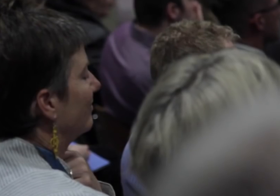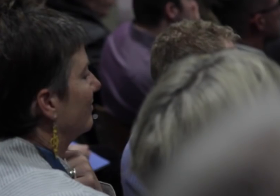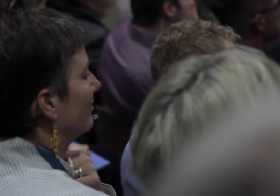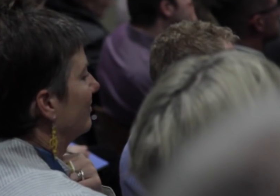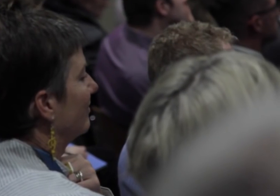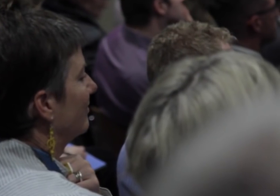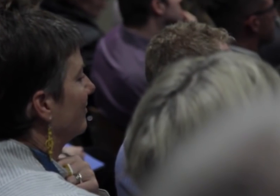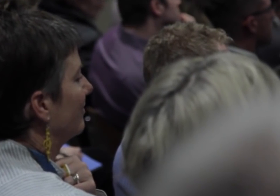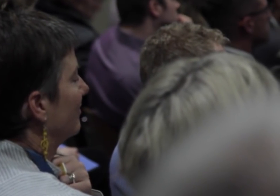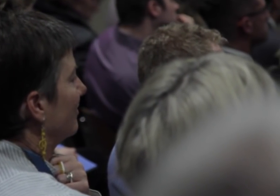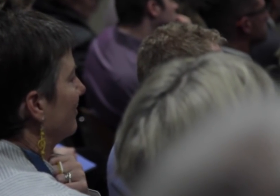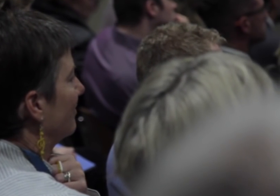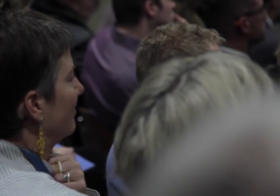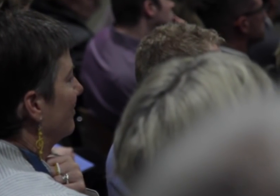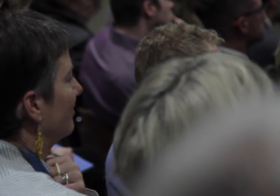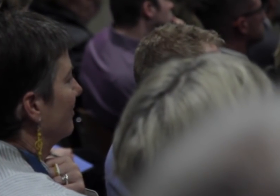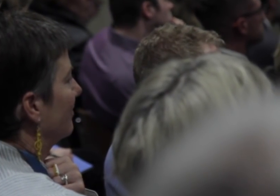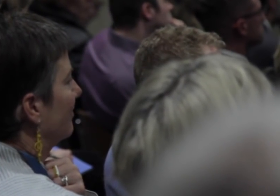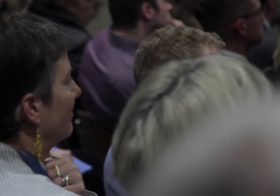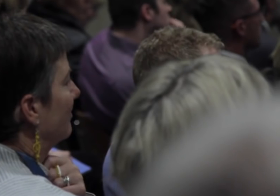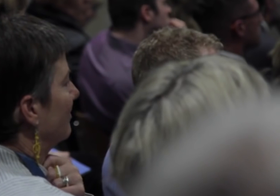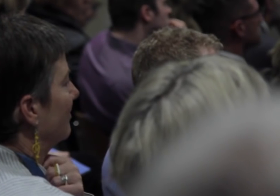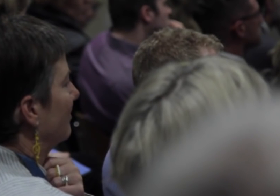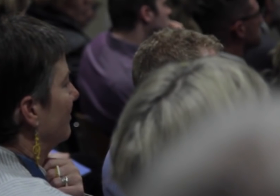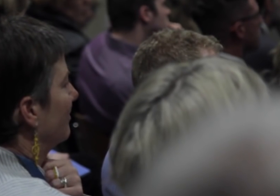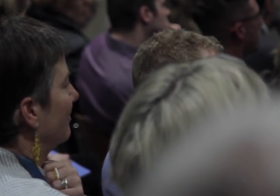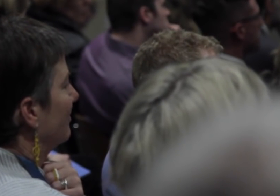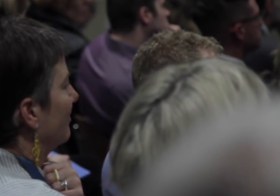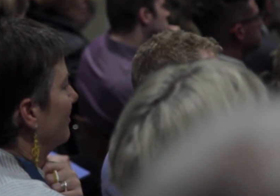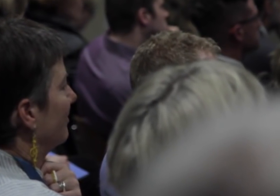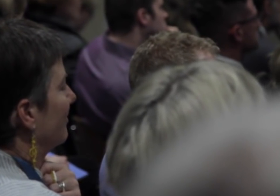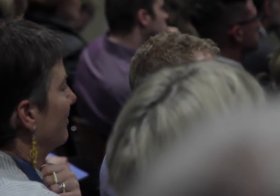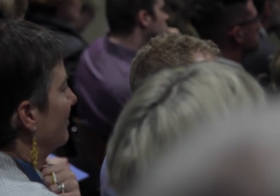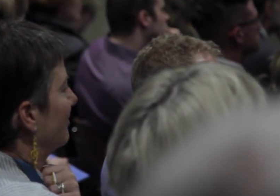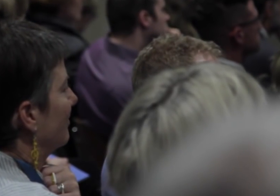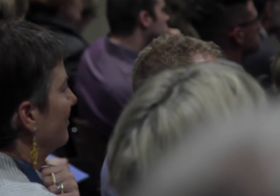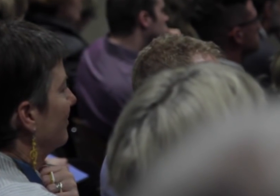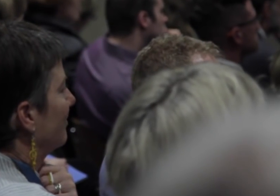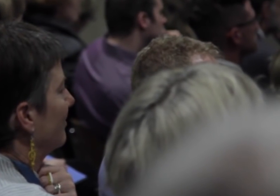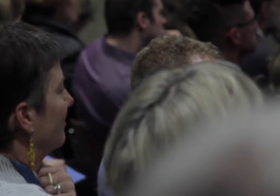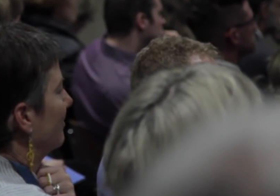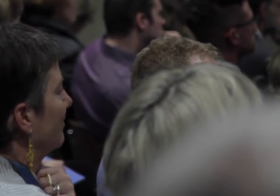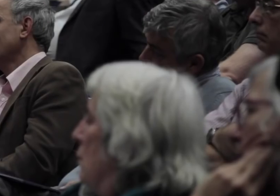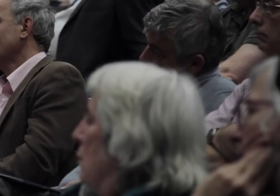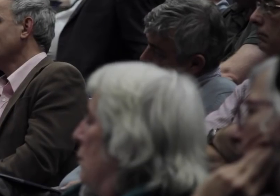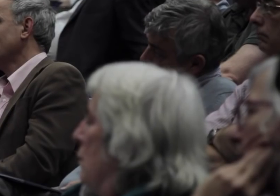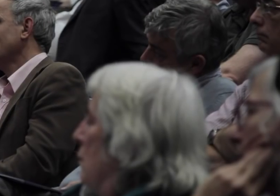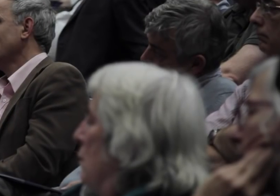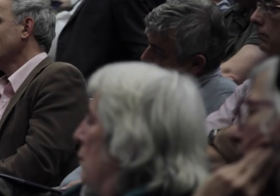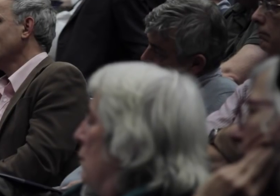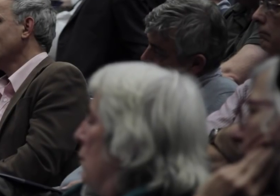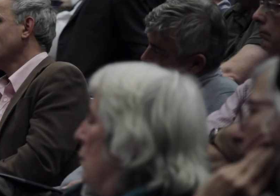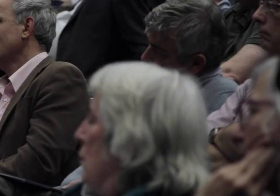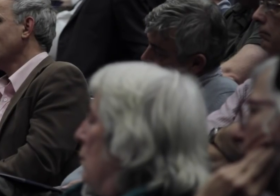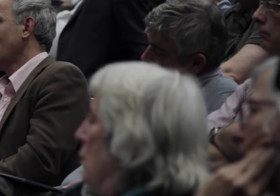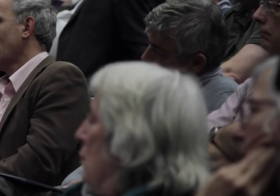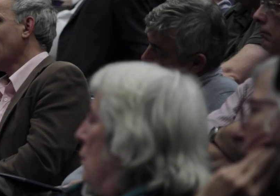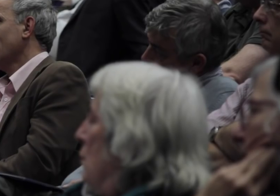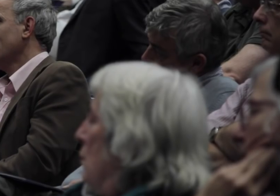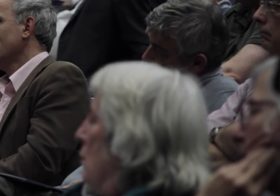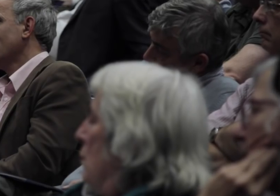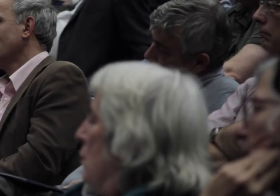and evaluate what we've achieved and to look ahead to what needs doing. It's now the midpoint of